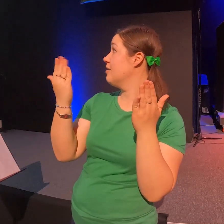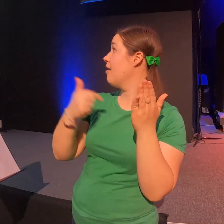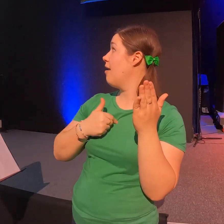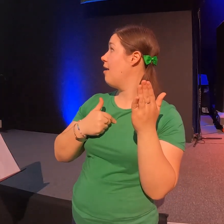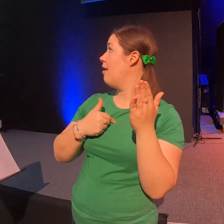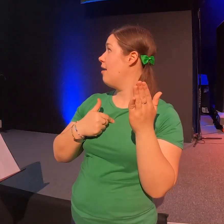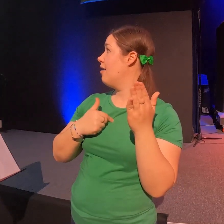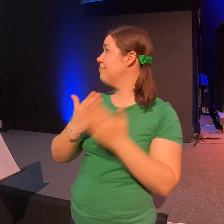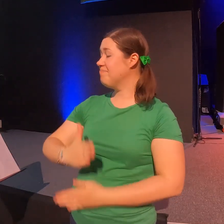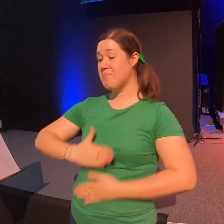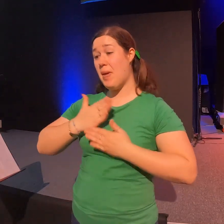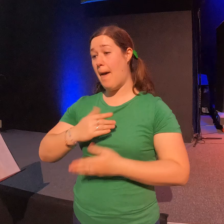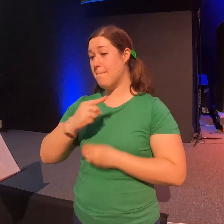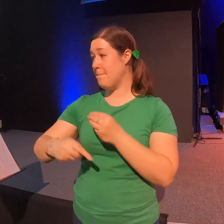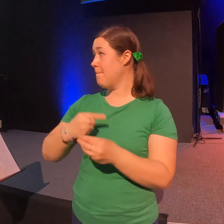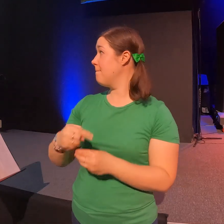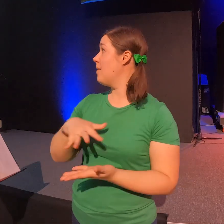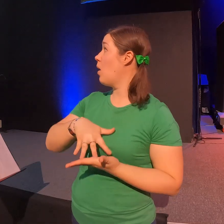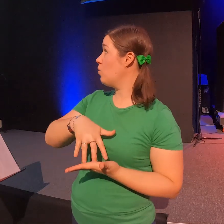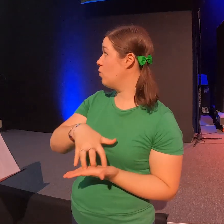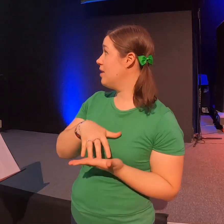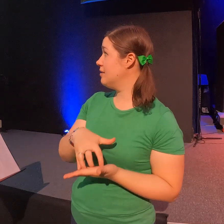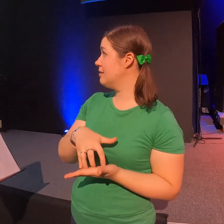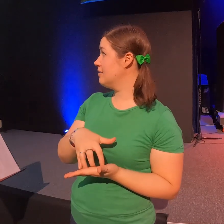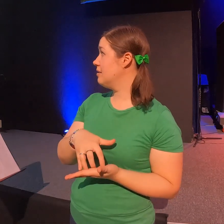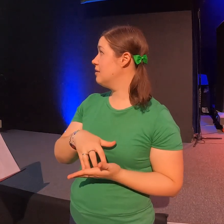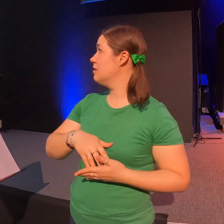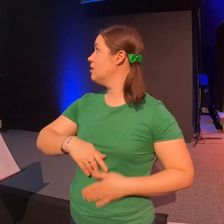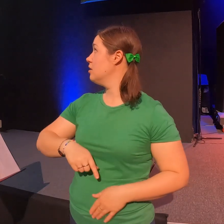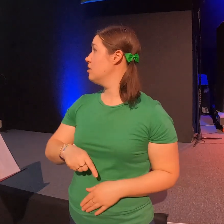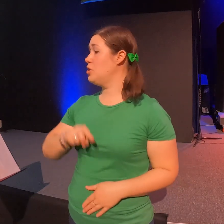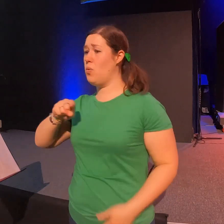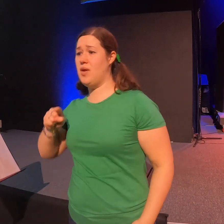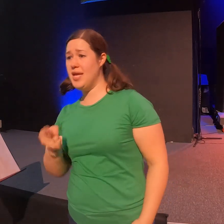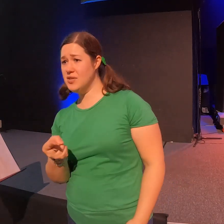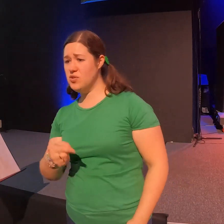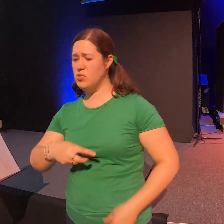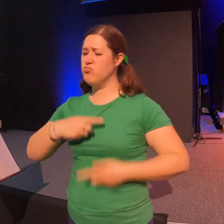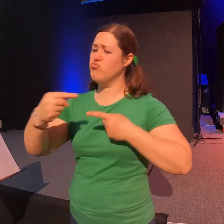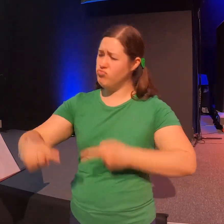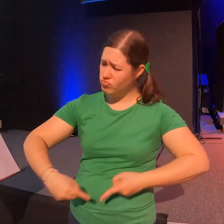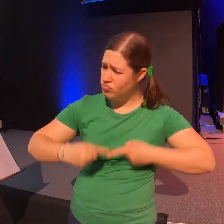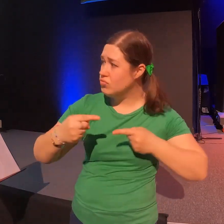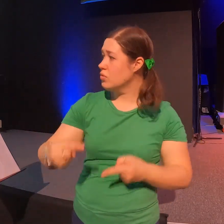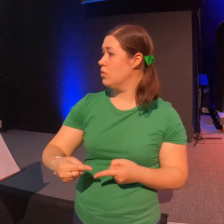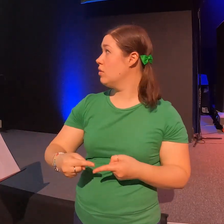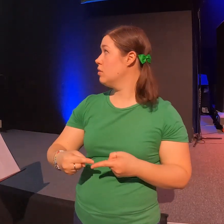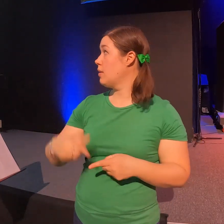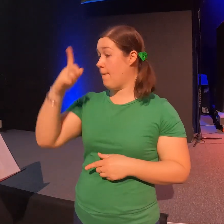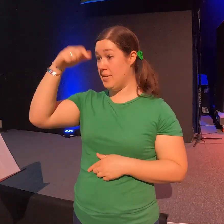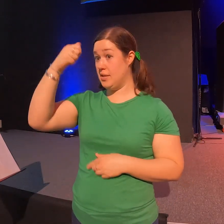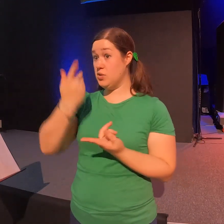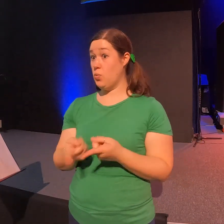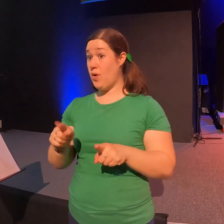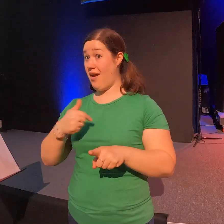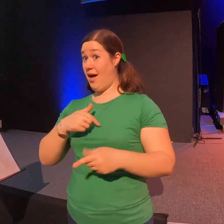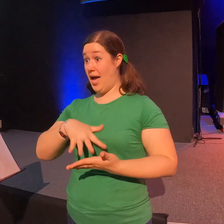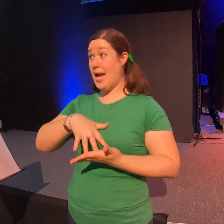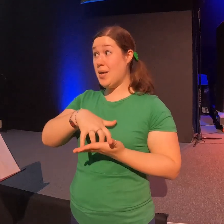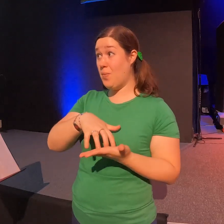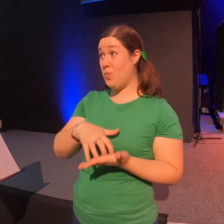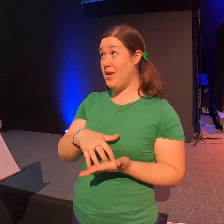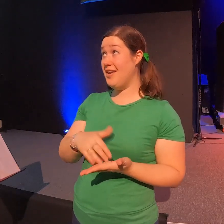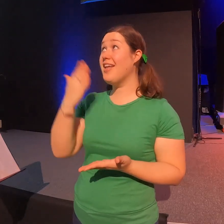I am weak, then I am strong. It's also why the Bible says that we have this treasure in